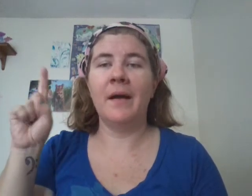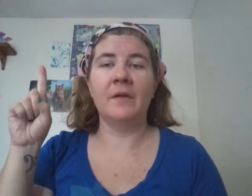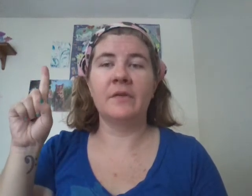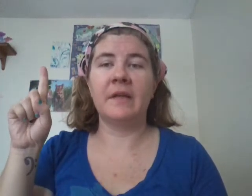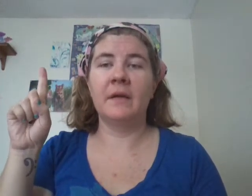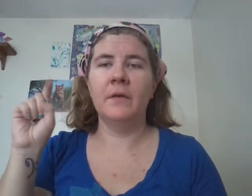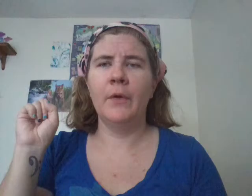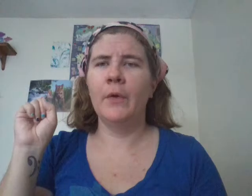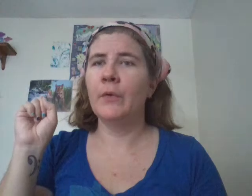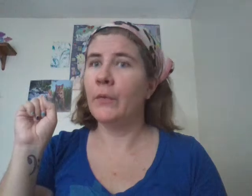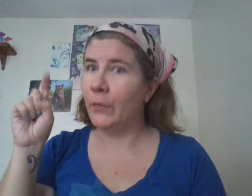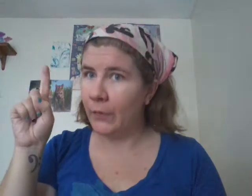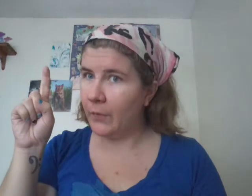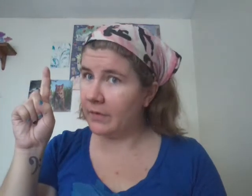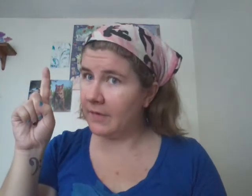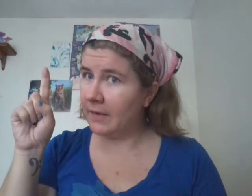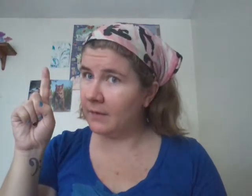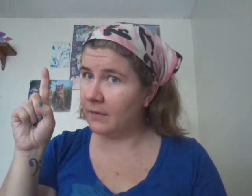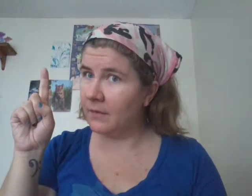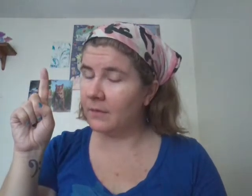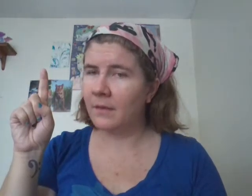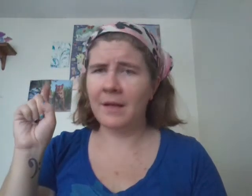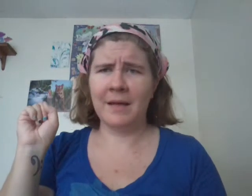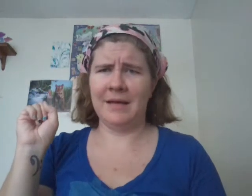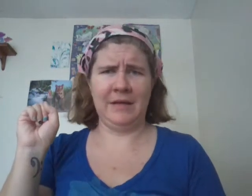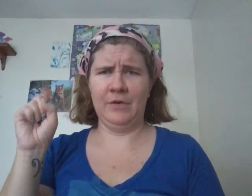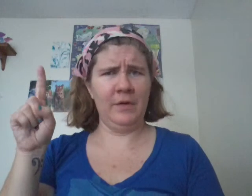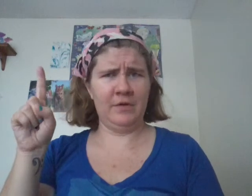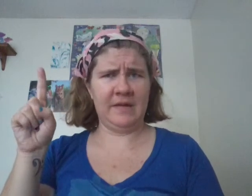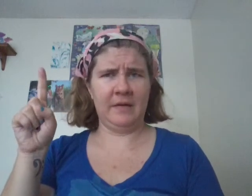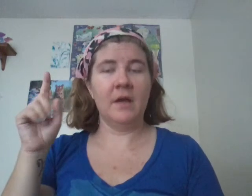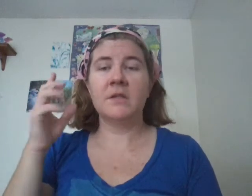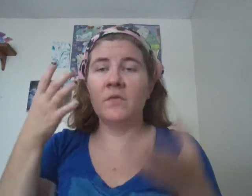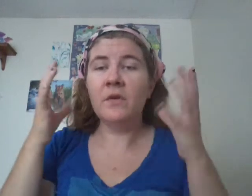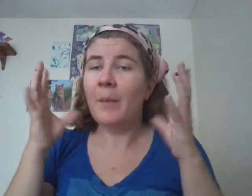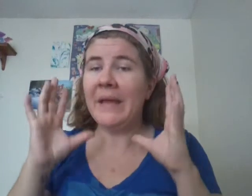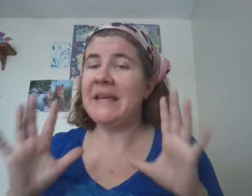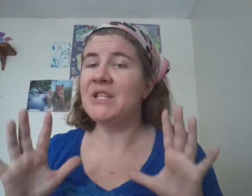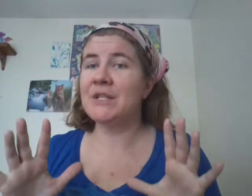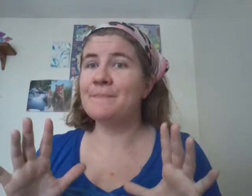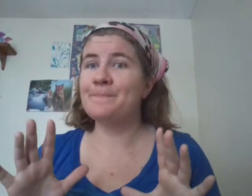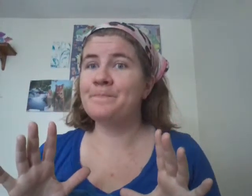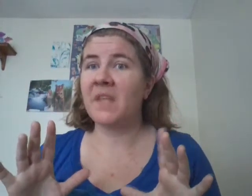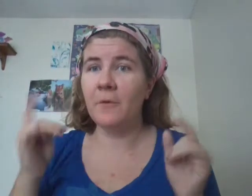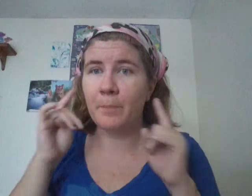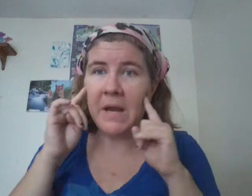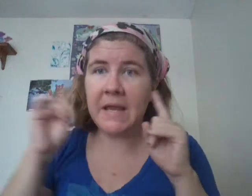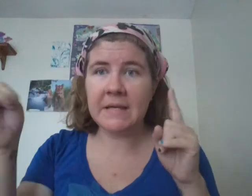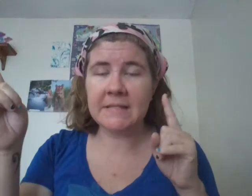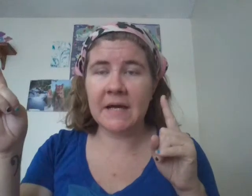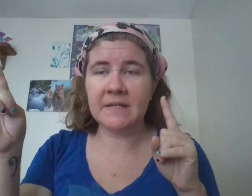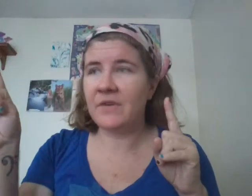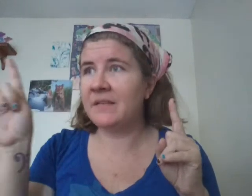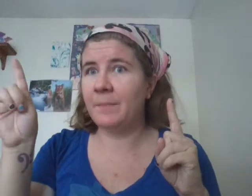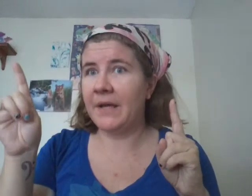I understand. Do you understand? I don't understand. So, if you're not paying attention, if your brain has gotten distracted by